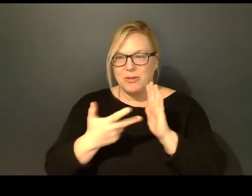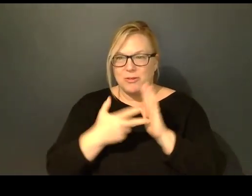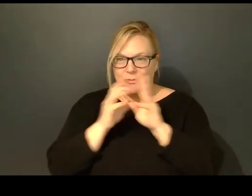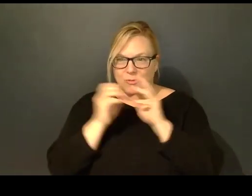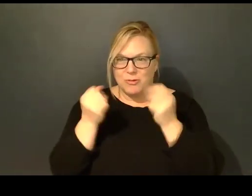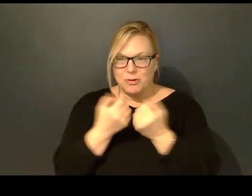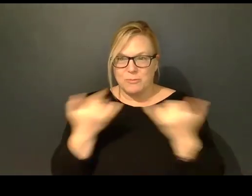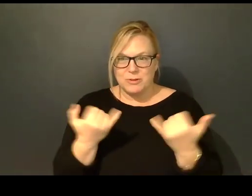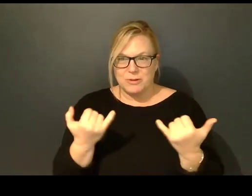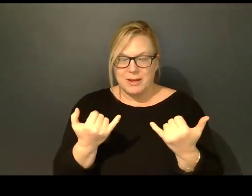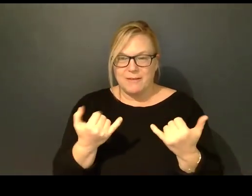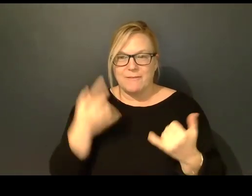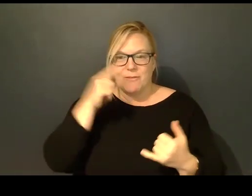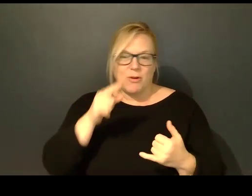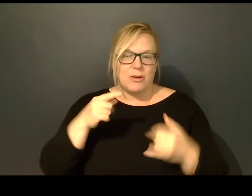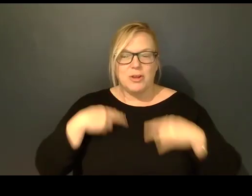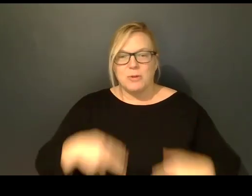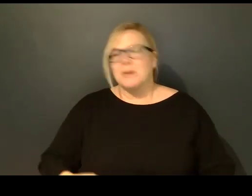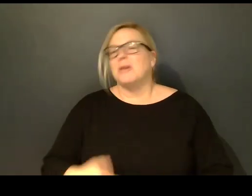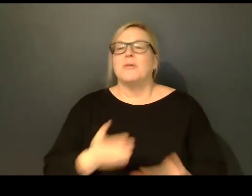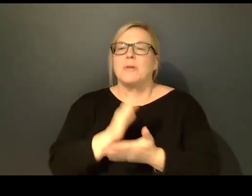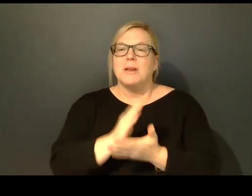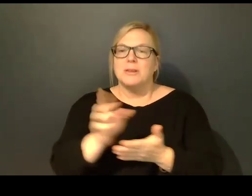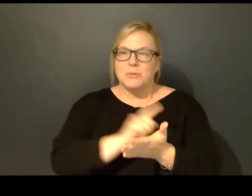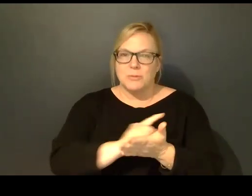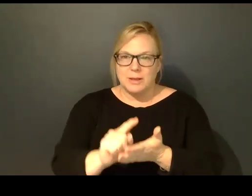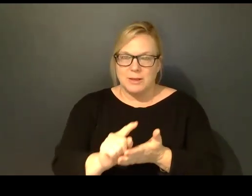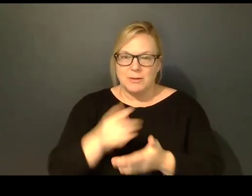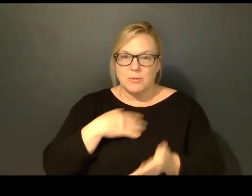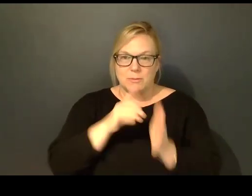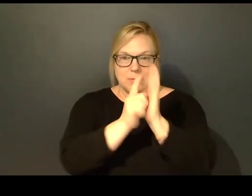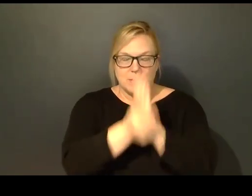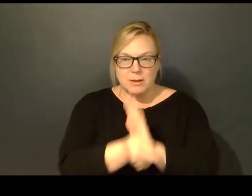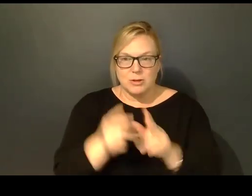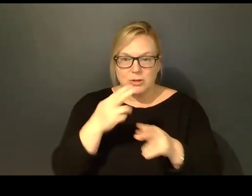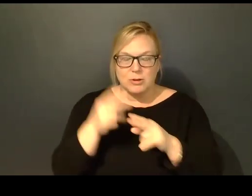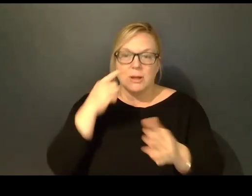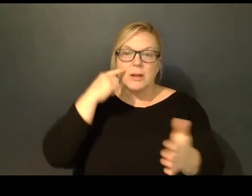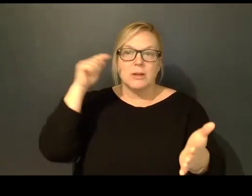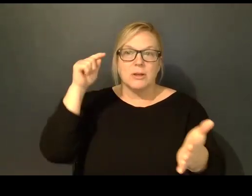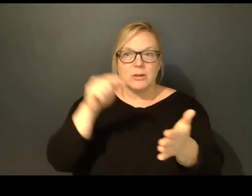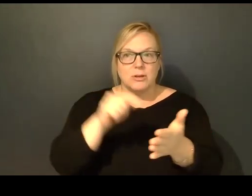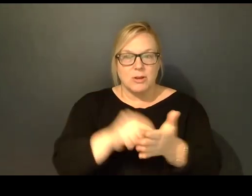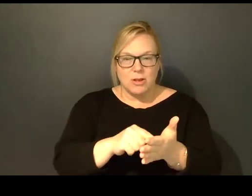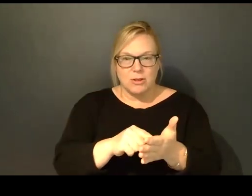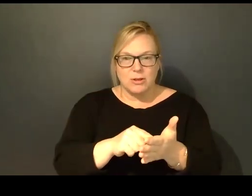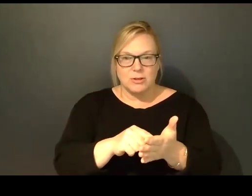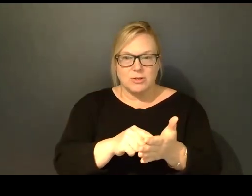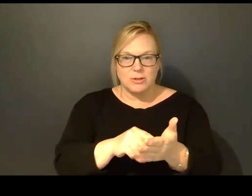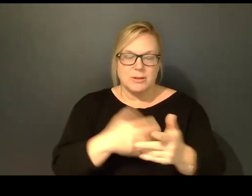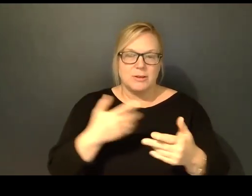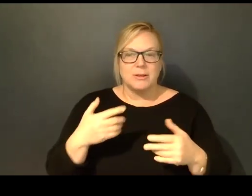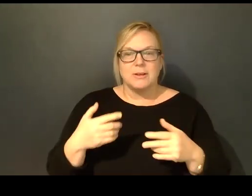Human Rights Week. I will take a moment briefly to acknowledge that we're coming to you virtually